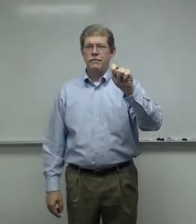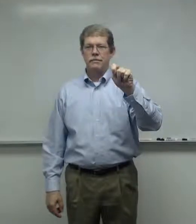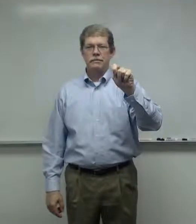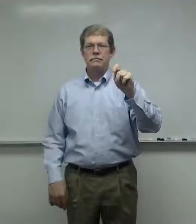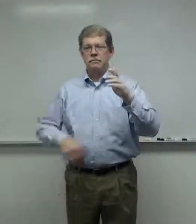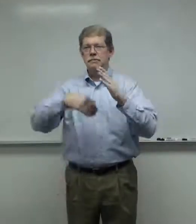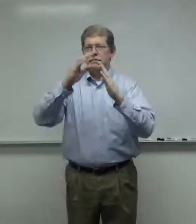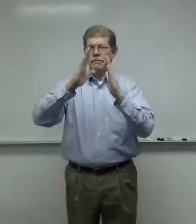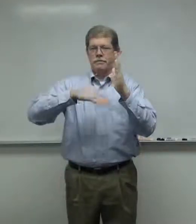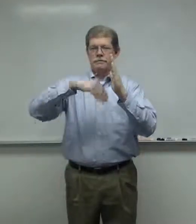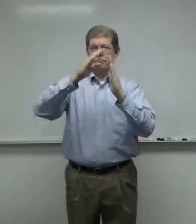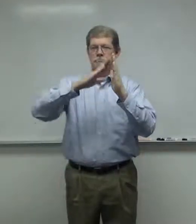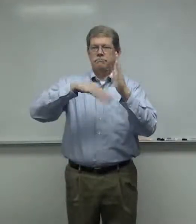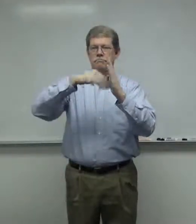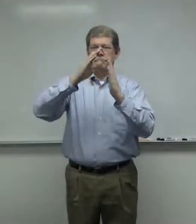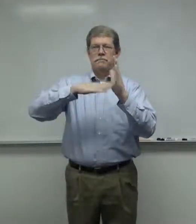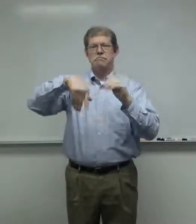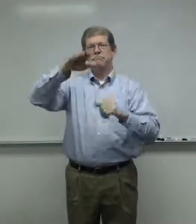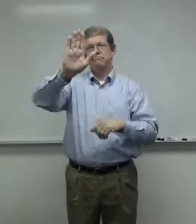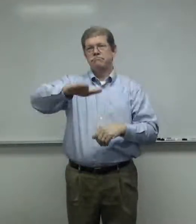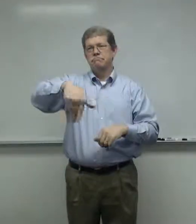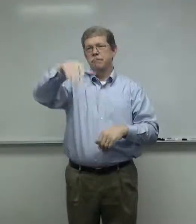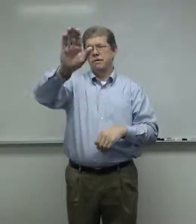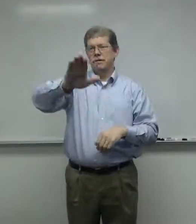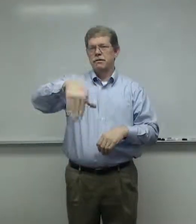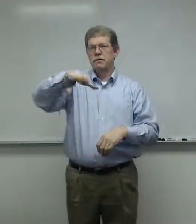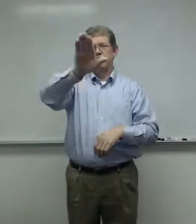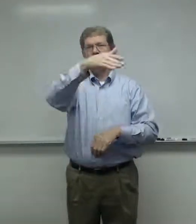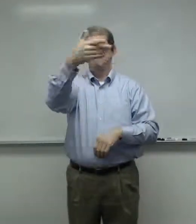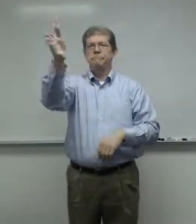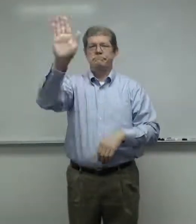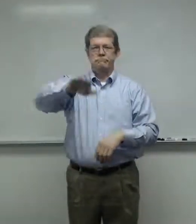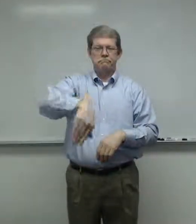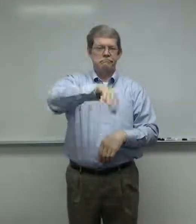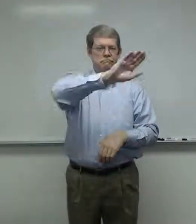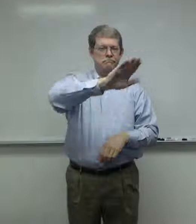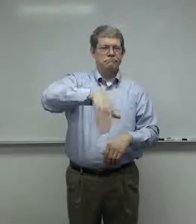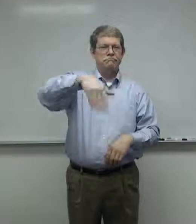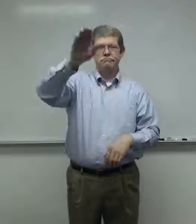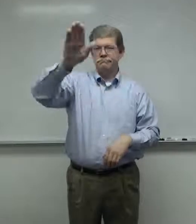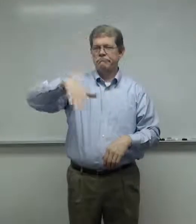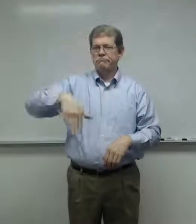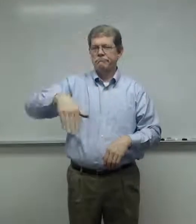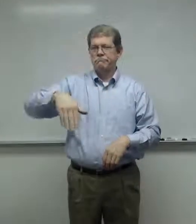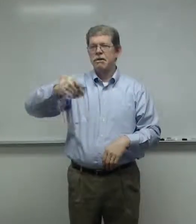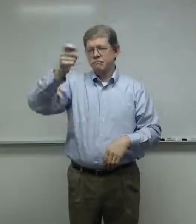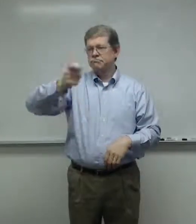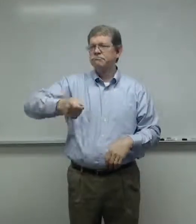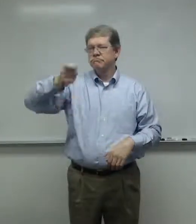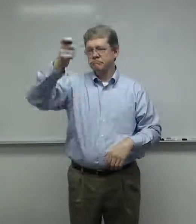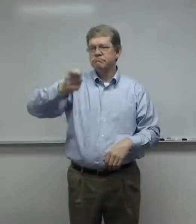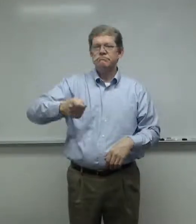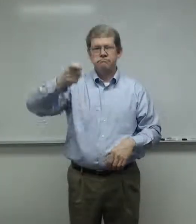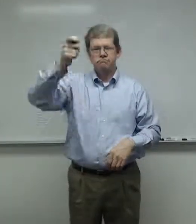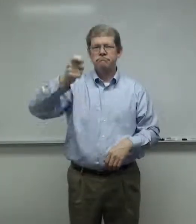Yeah. Different ways of painting, right? There's painting, it's slapping on paint. Rolling